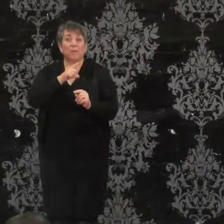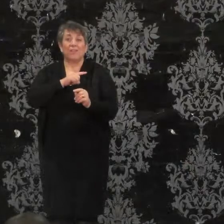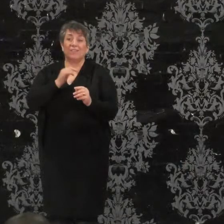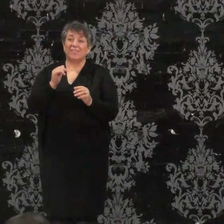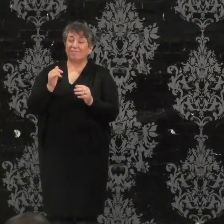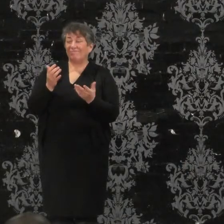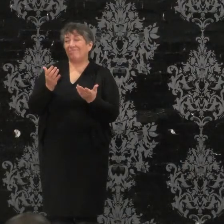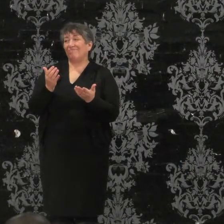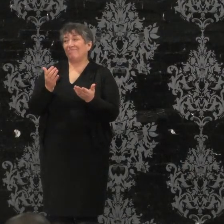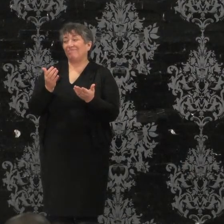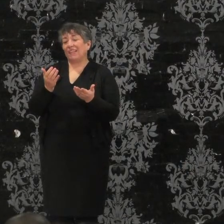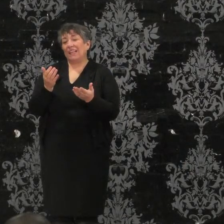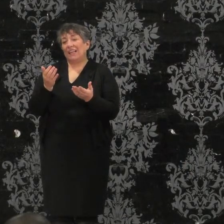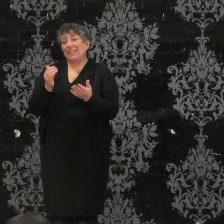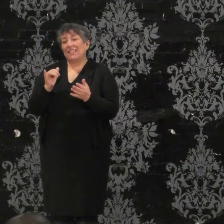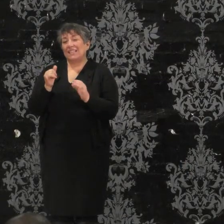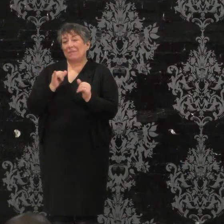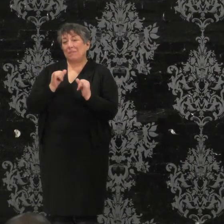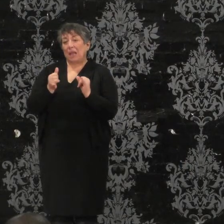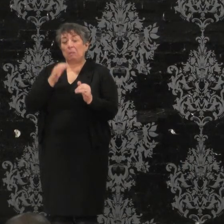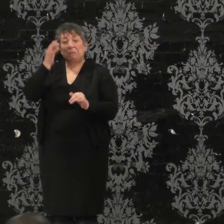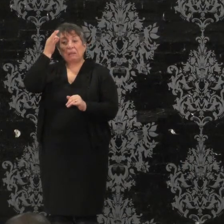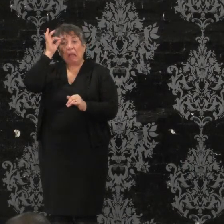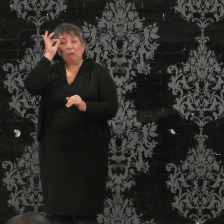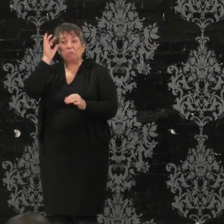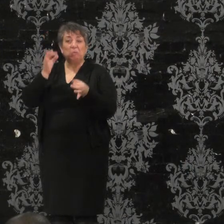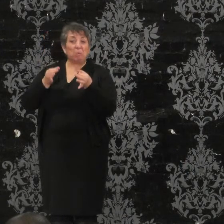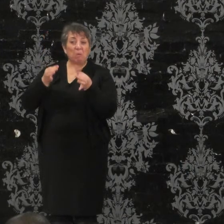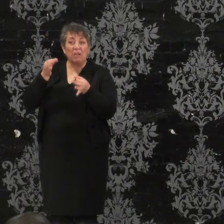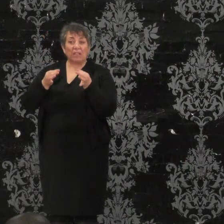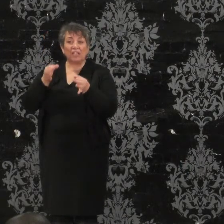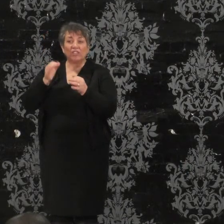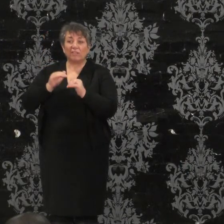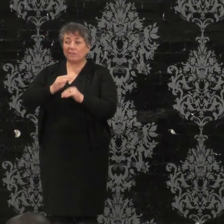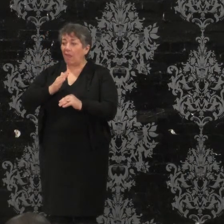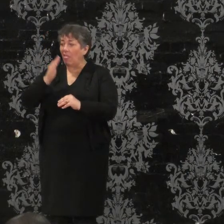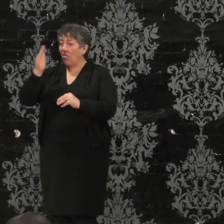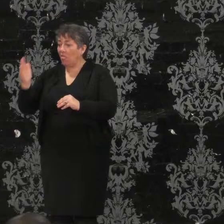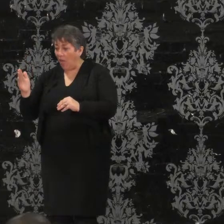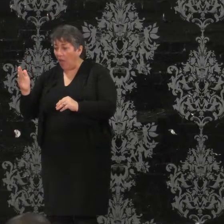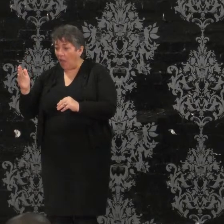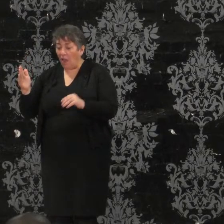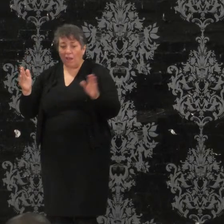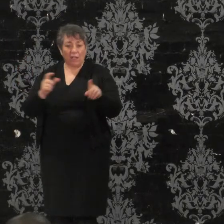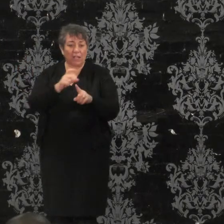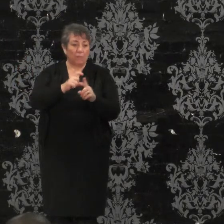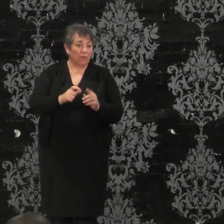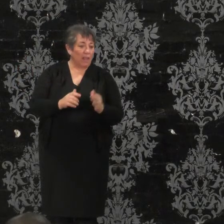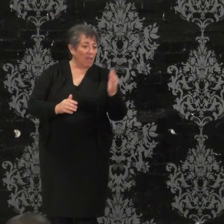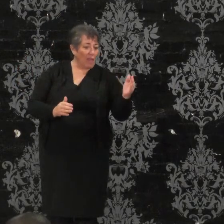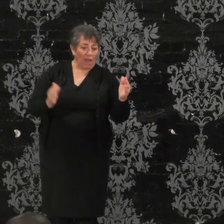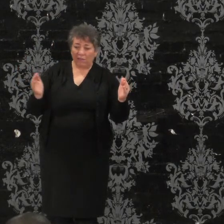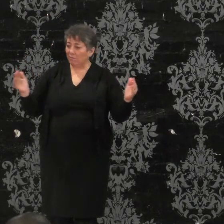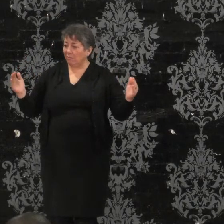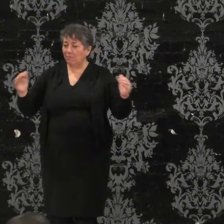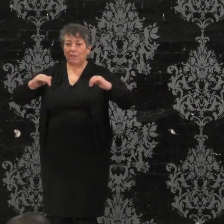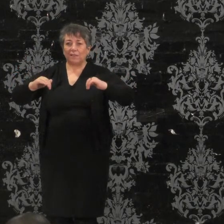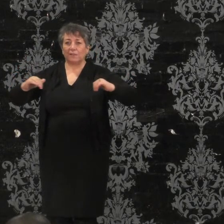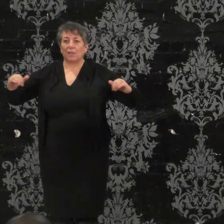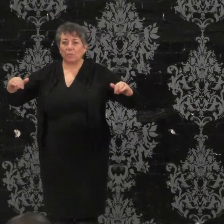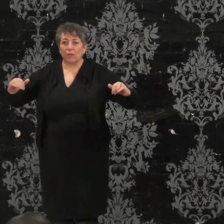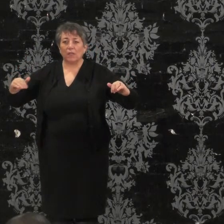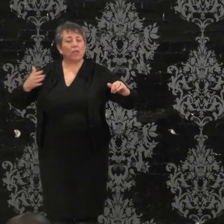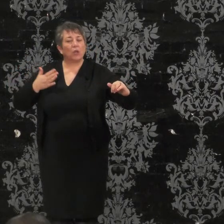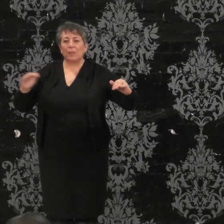here and the communities are here. We need to come together. We need policymakers and the community to come together.